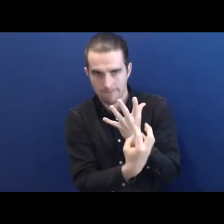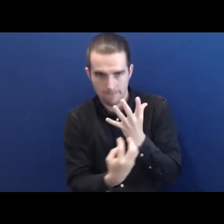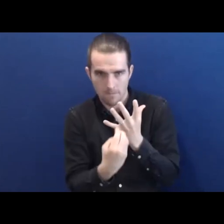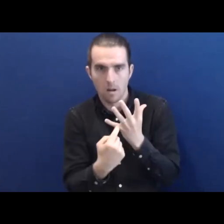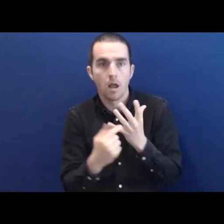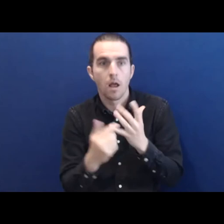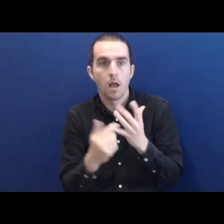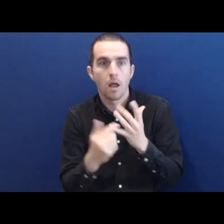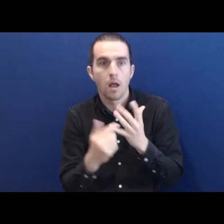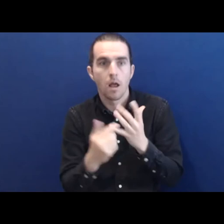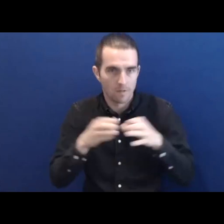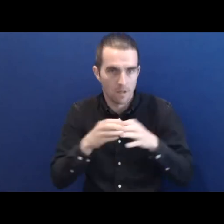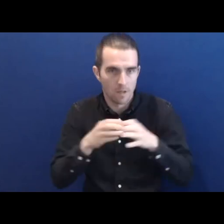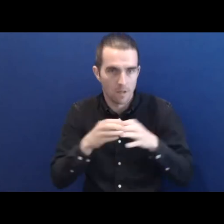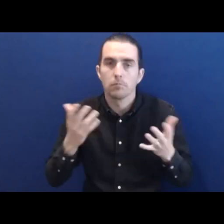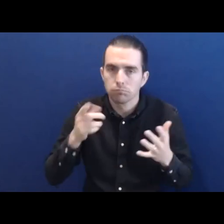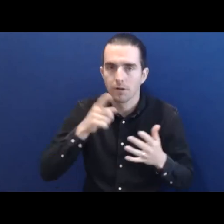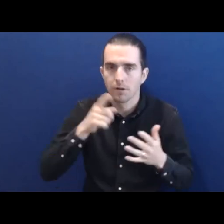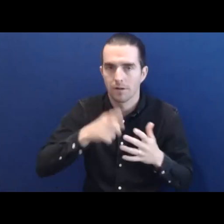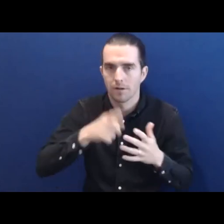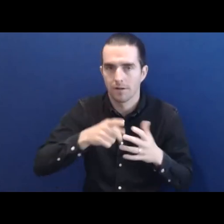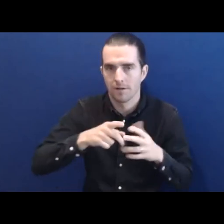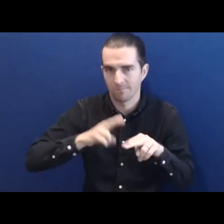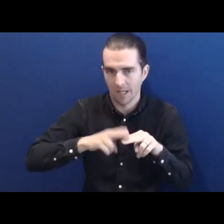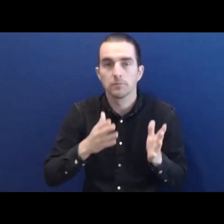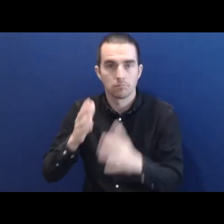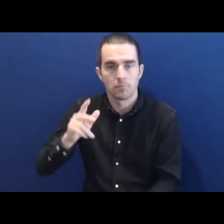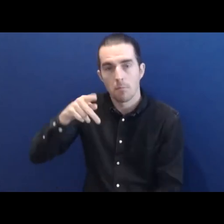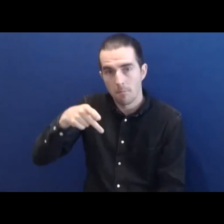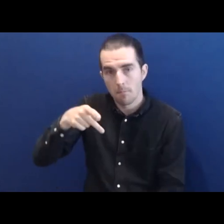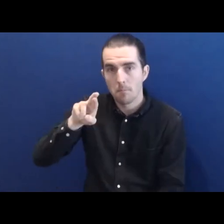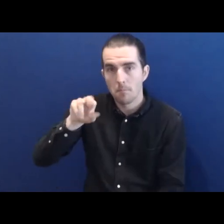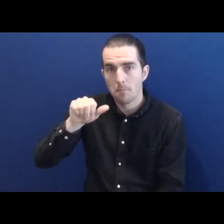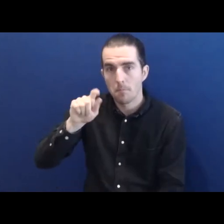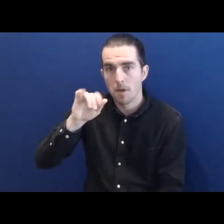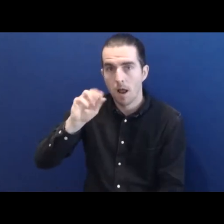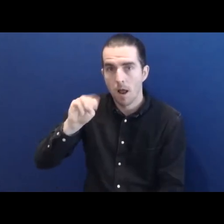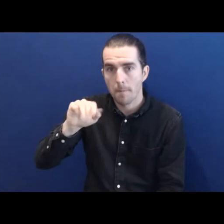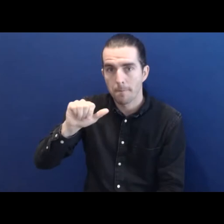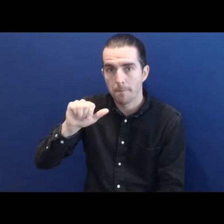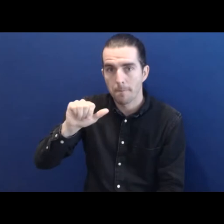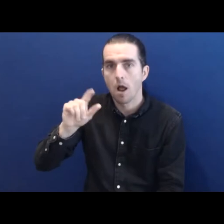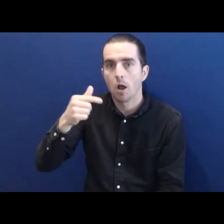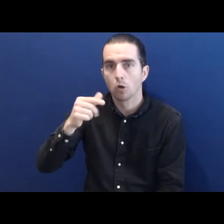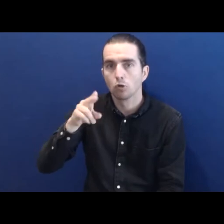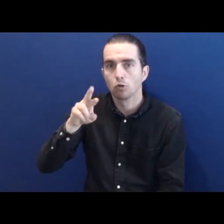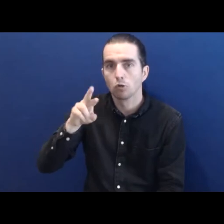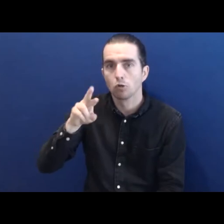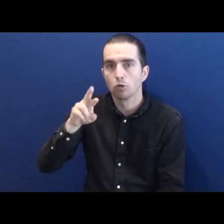in Nepal. We have Agustino Lado from the South Sudan Union of Persons with Disabilities.